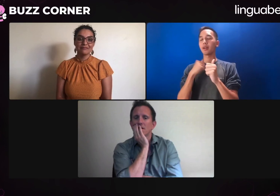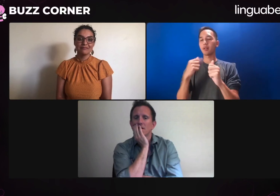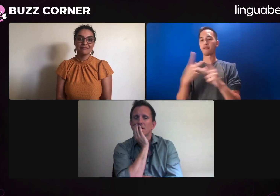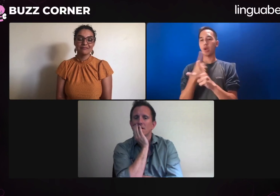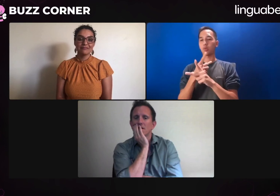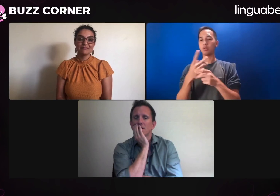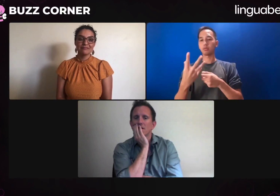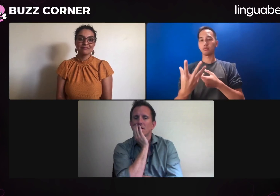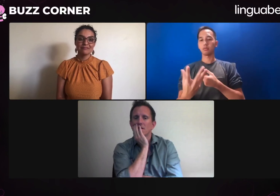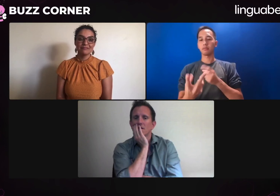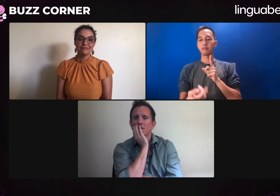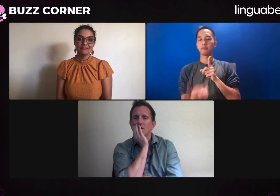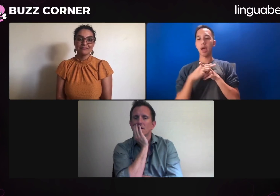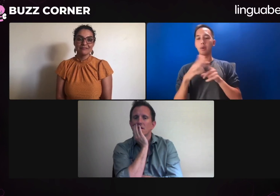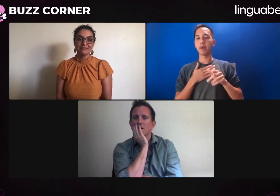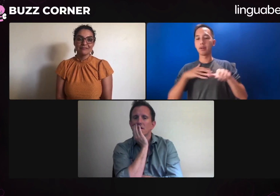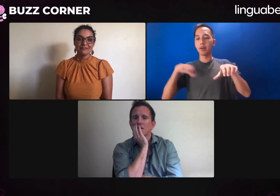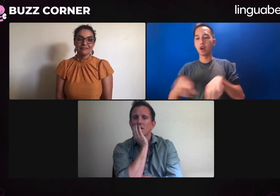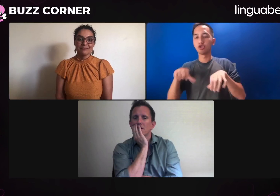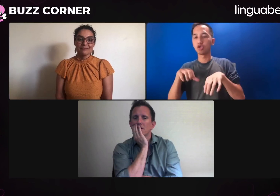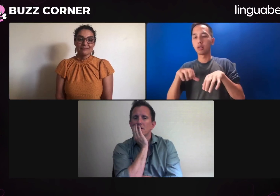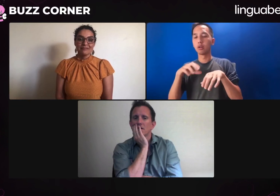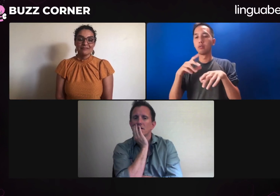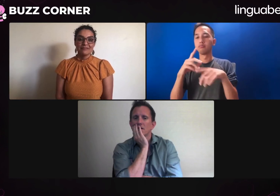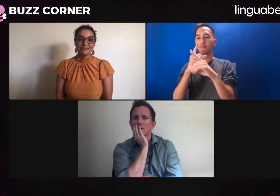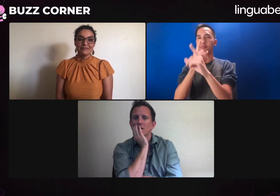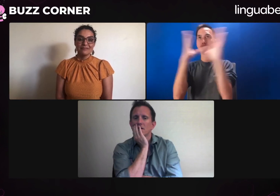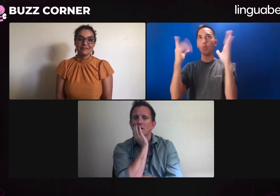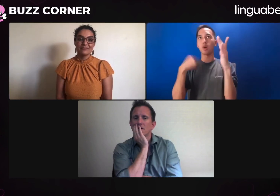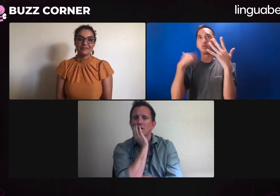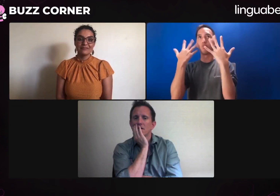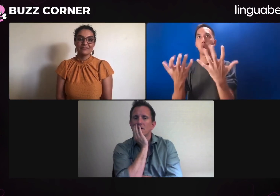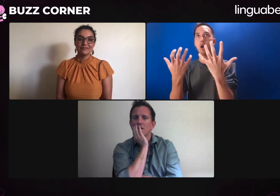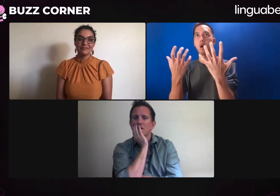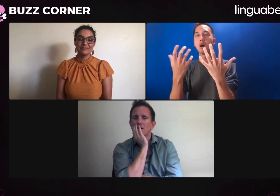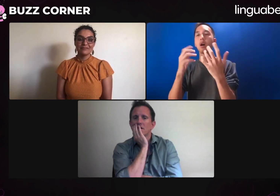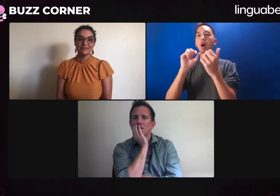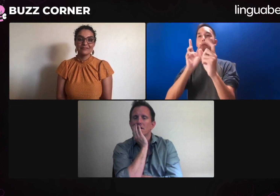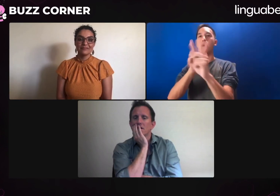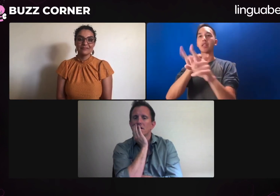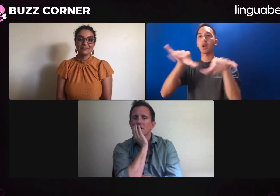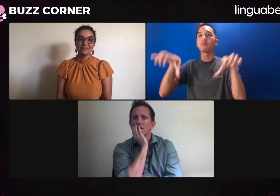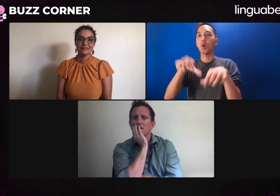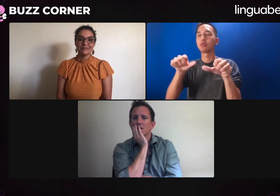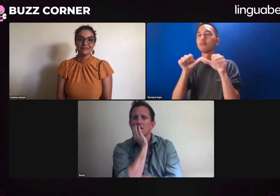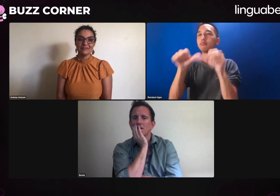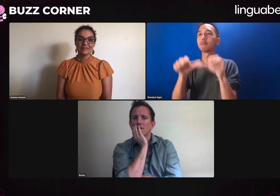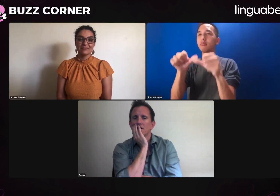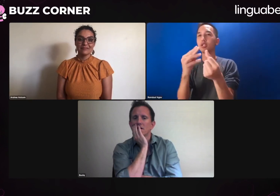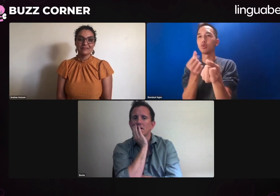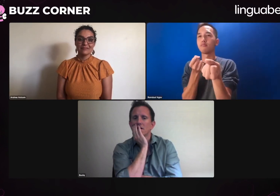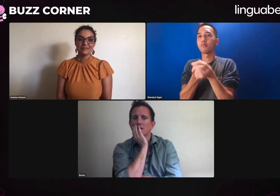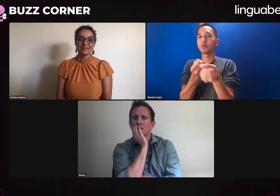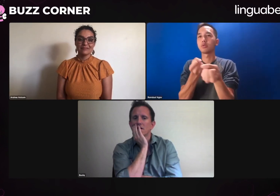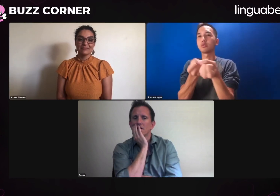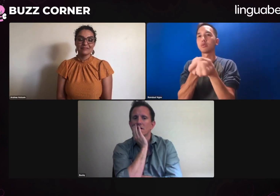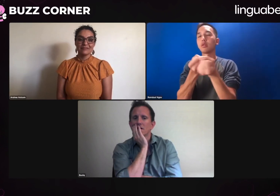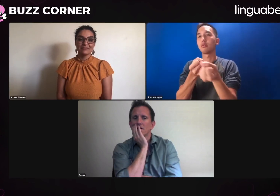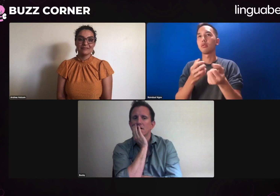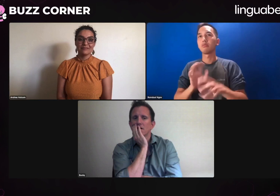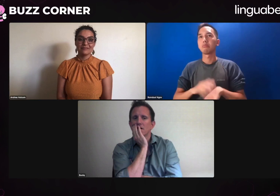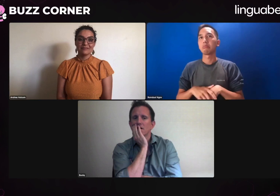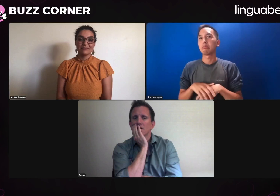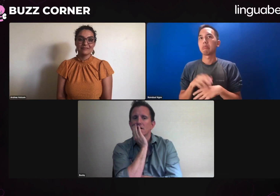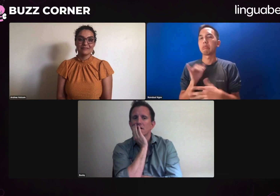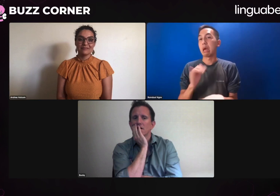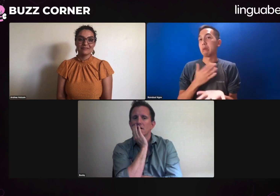pay attention to the deaf community and try to figure out how to apply what you learned to your own actions and live up to